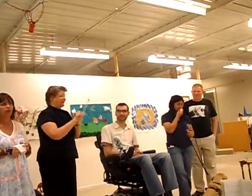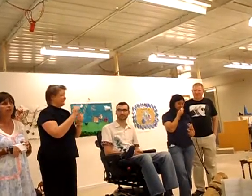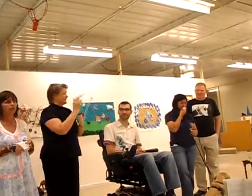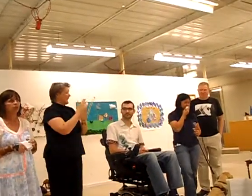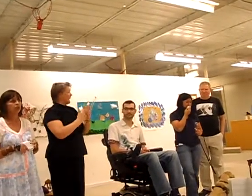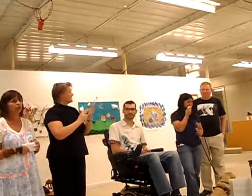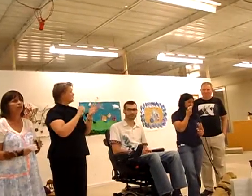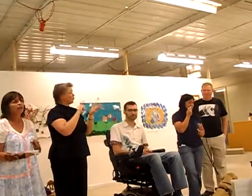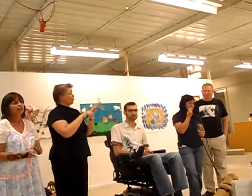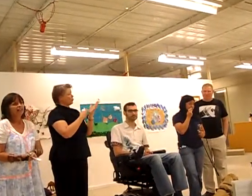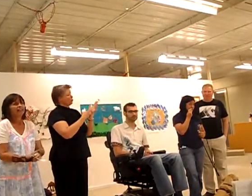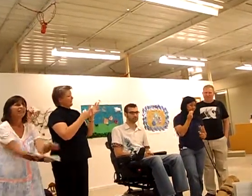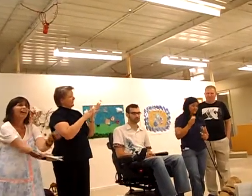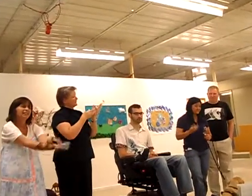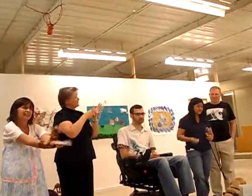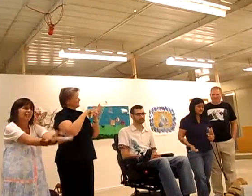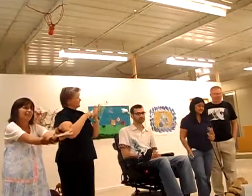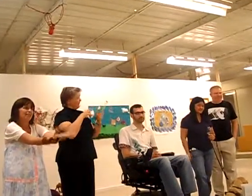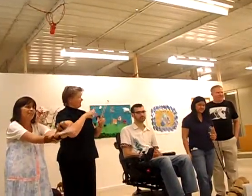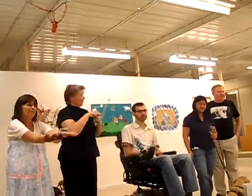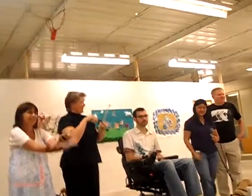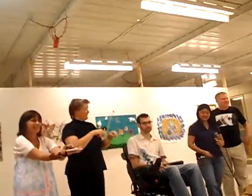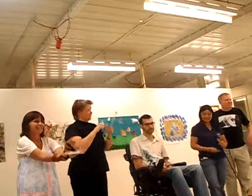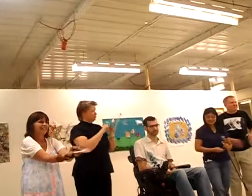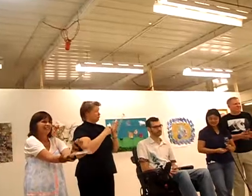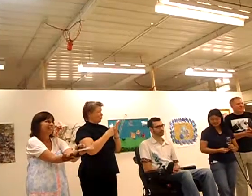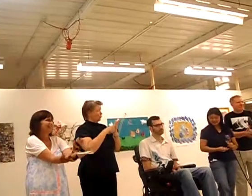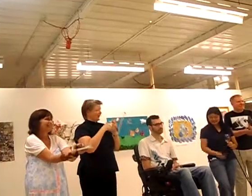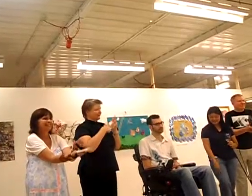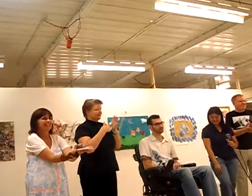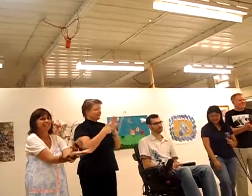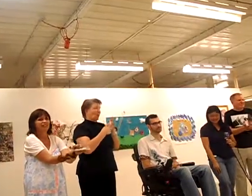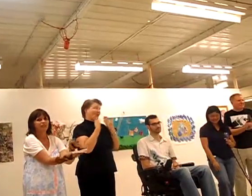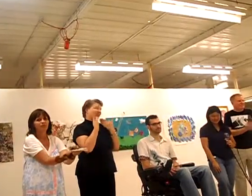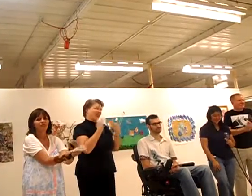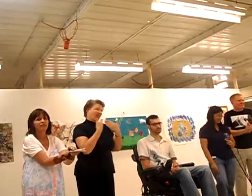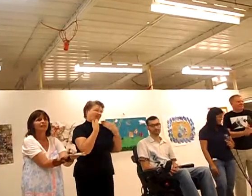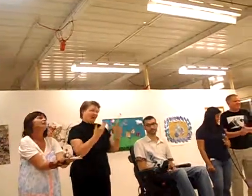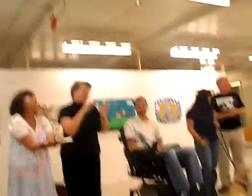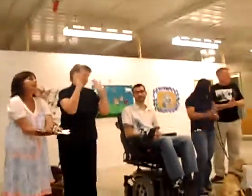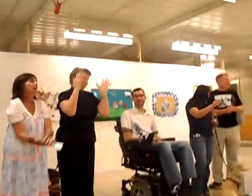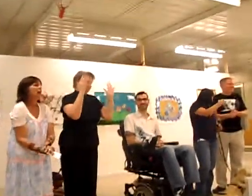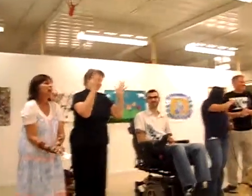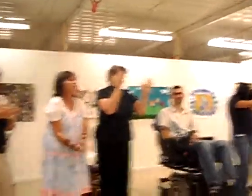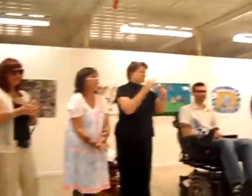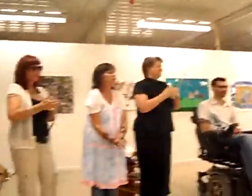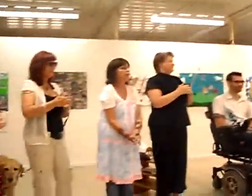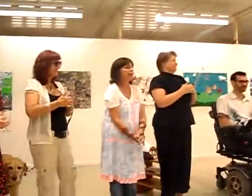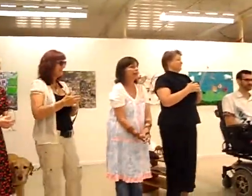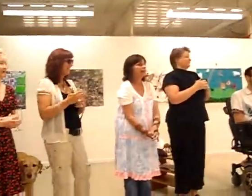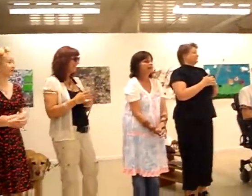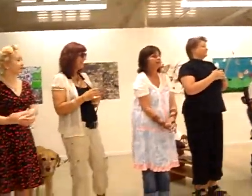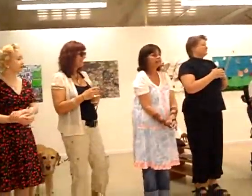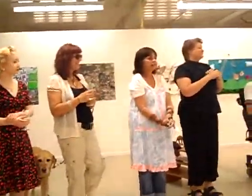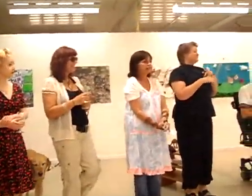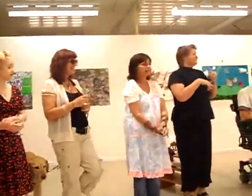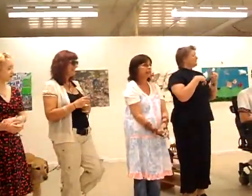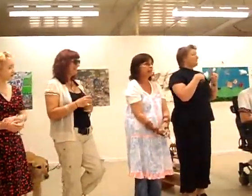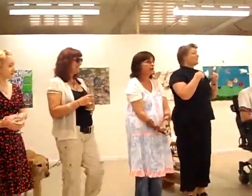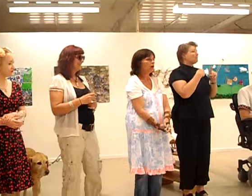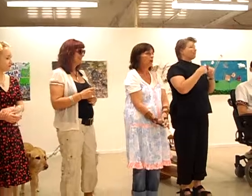us because she's just flew out to London last night to go and work with Vocal Eyes on audio description because she's an audio